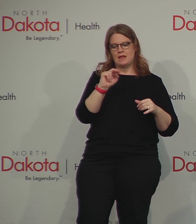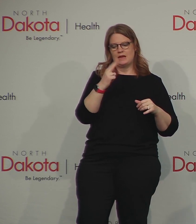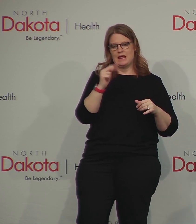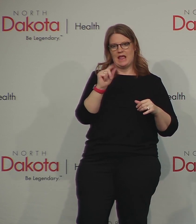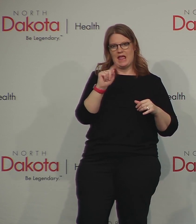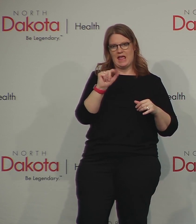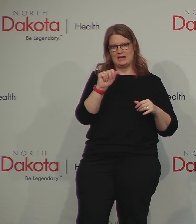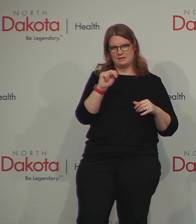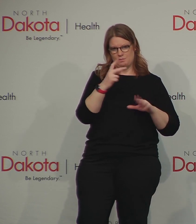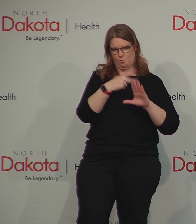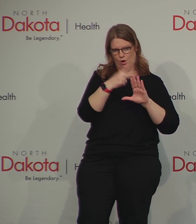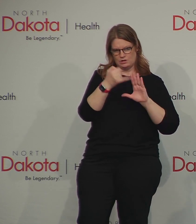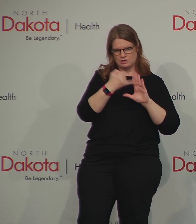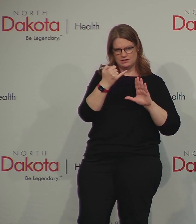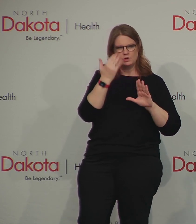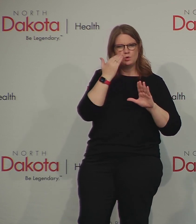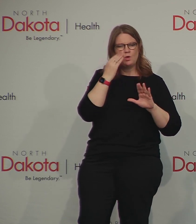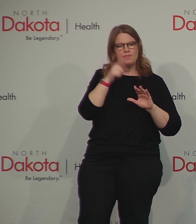build the